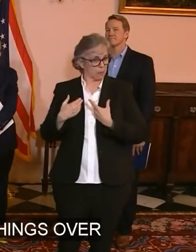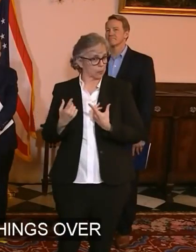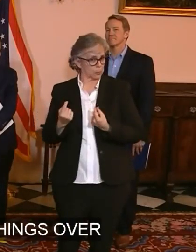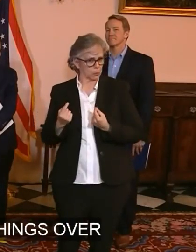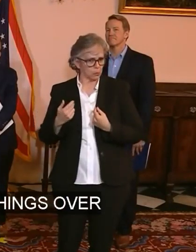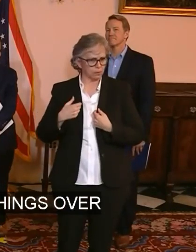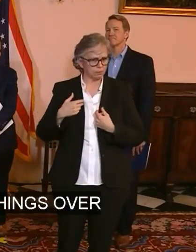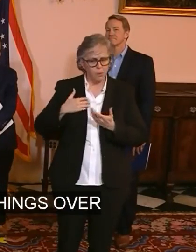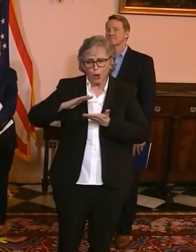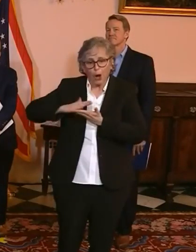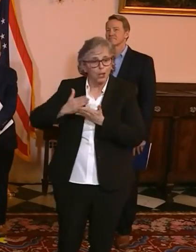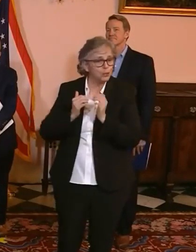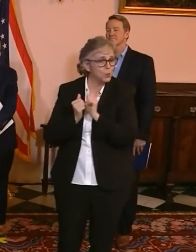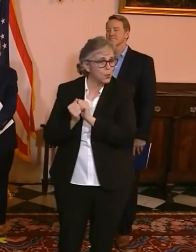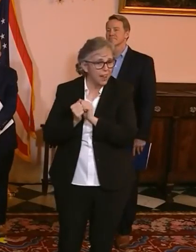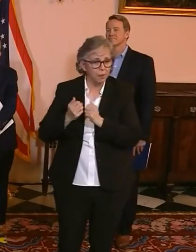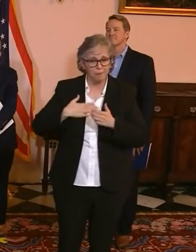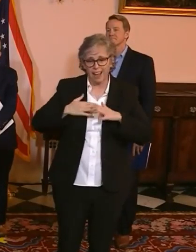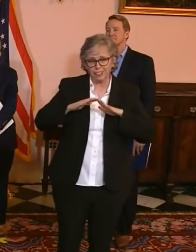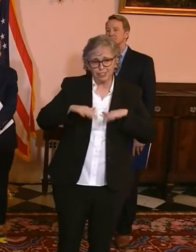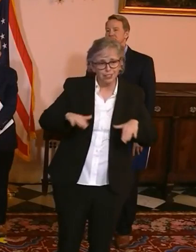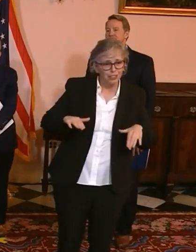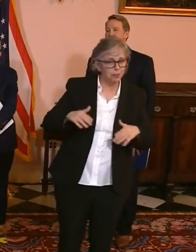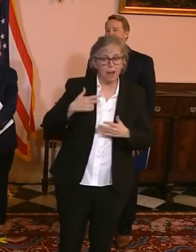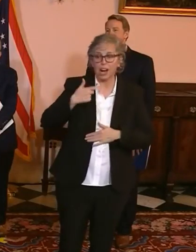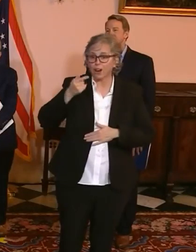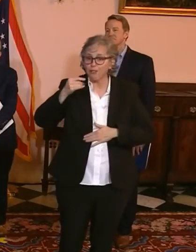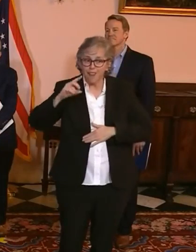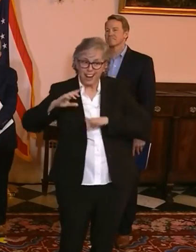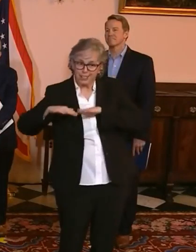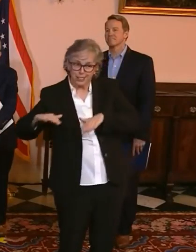is, I think, a great opportunity now since we all have to eat.